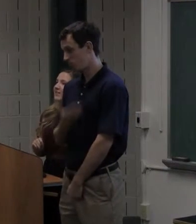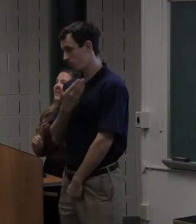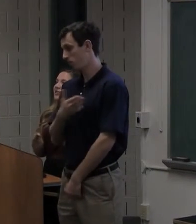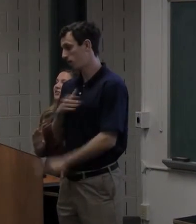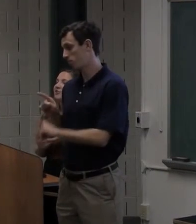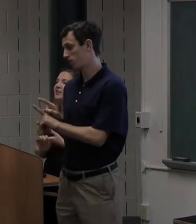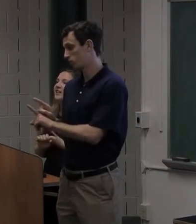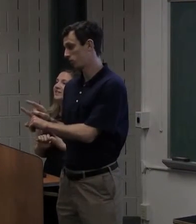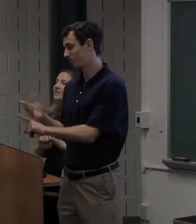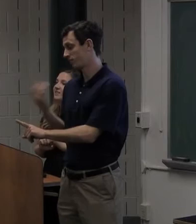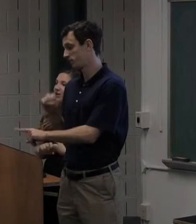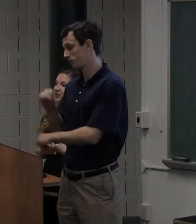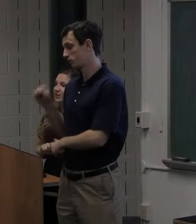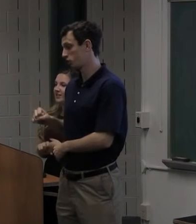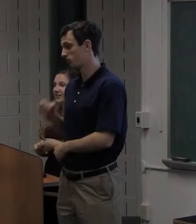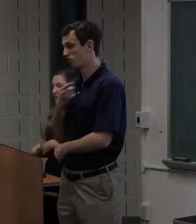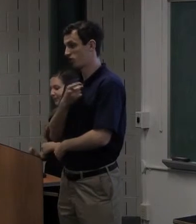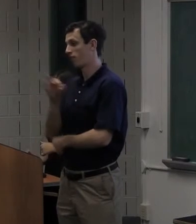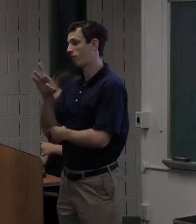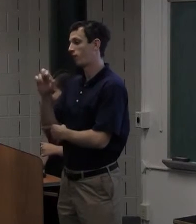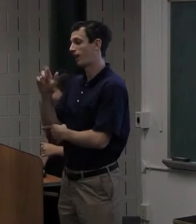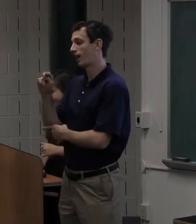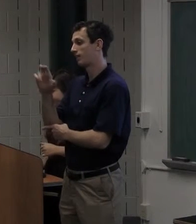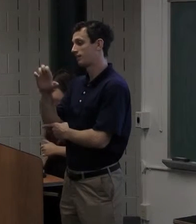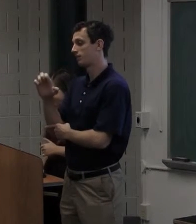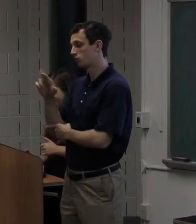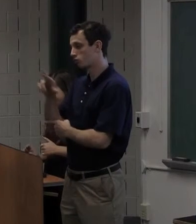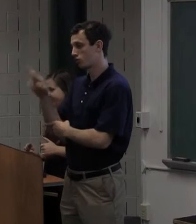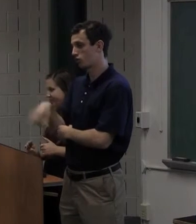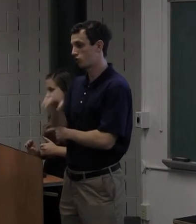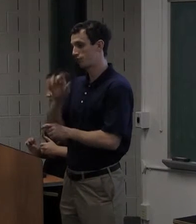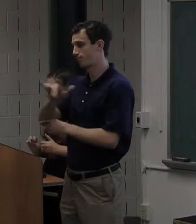throughout the semester, and she freelances in Rochester.